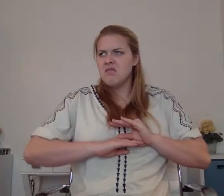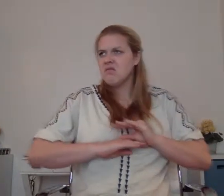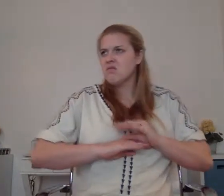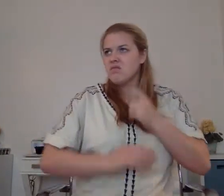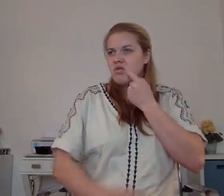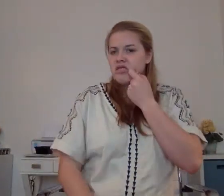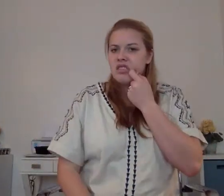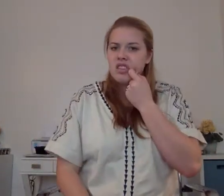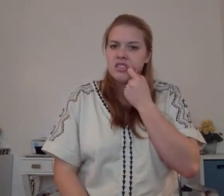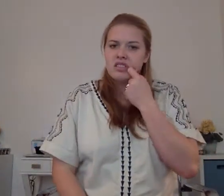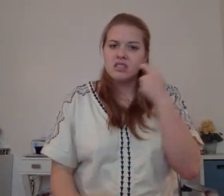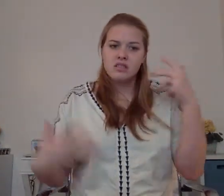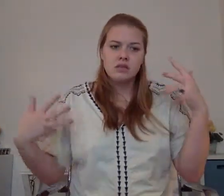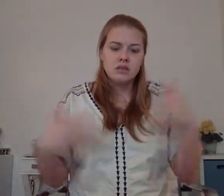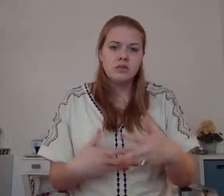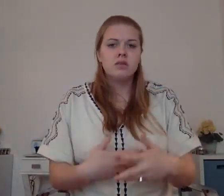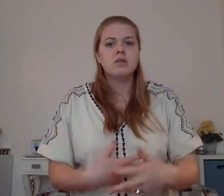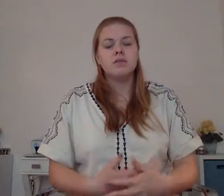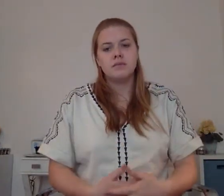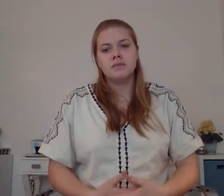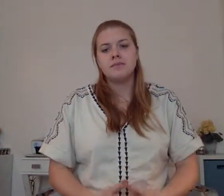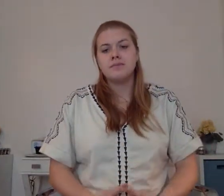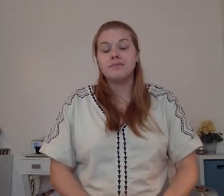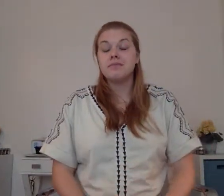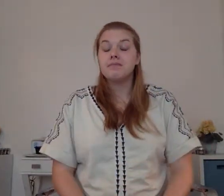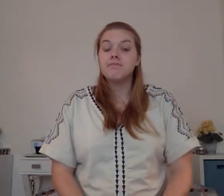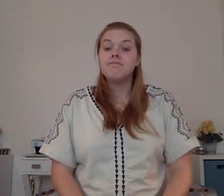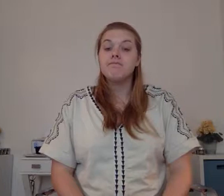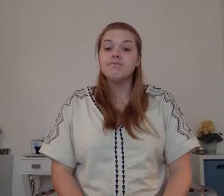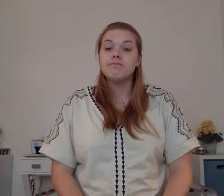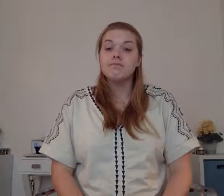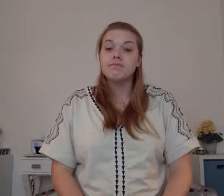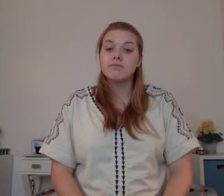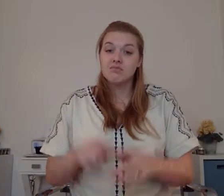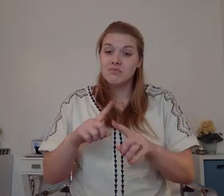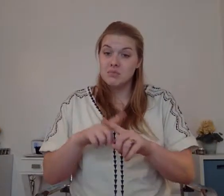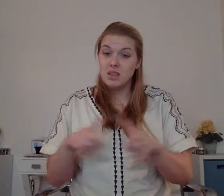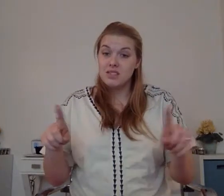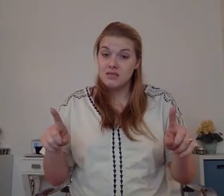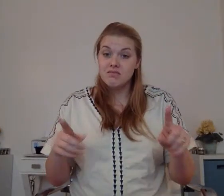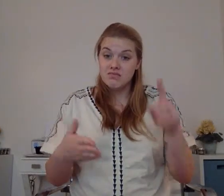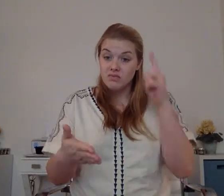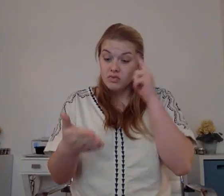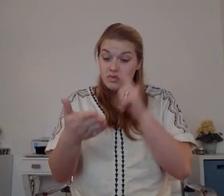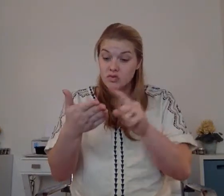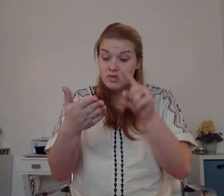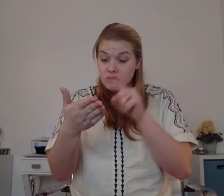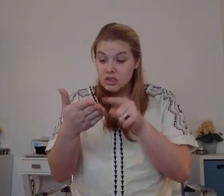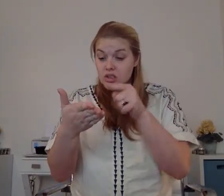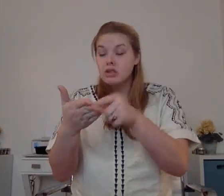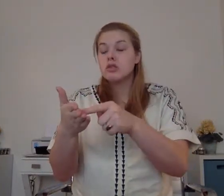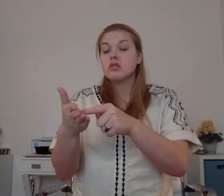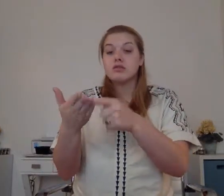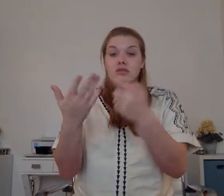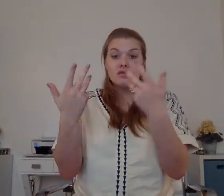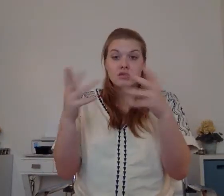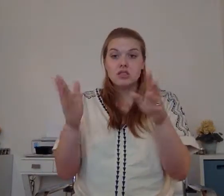lots of fear. But here's the thing, even though there's plenty of research about economic